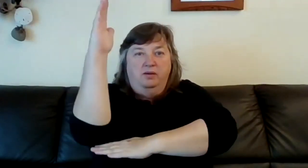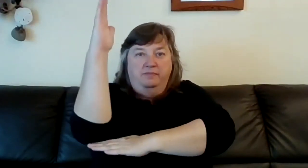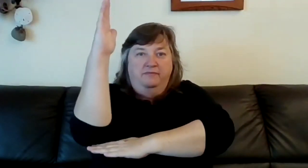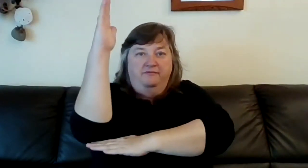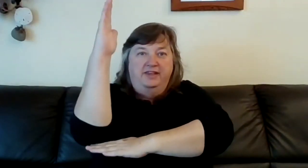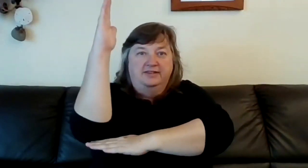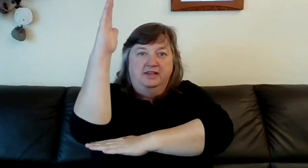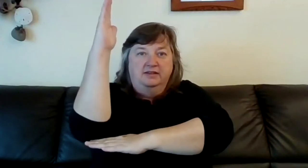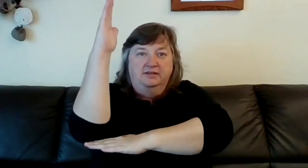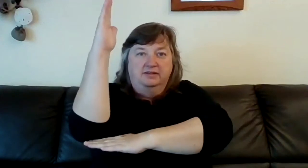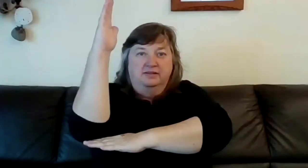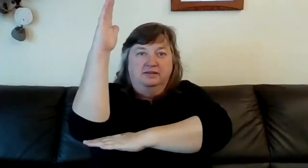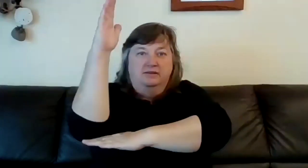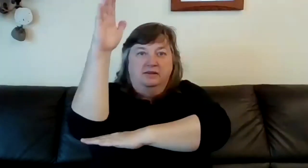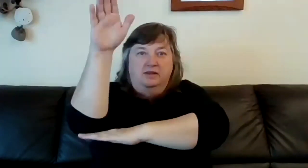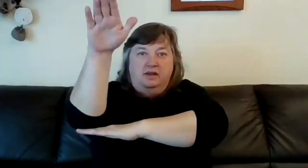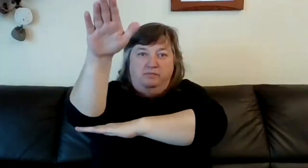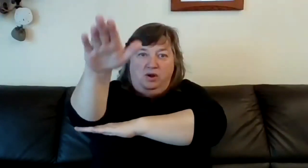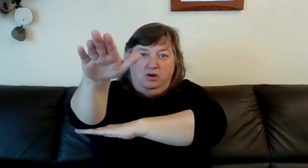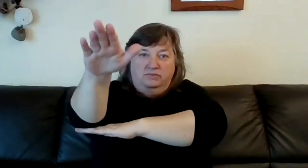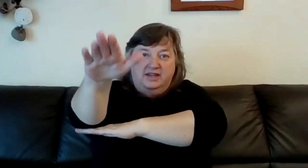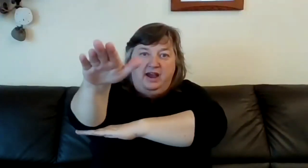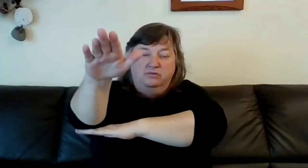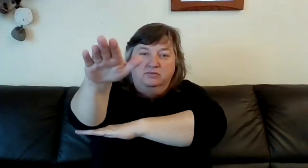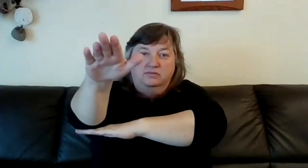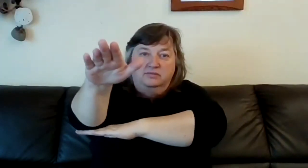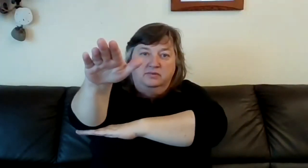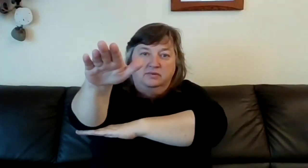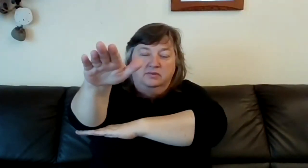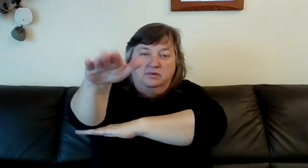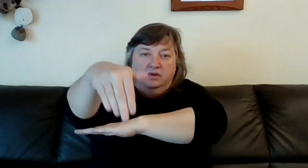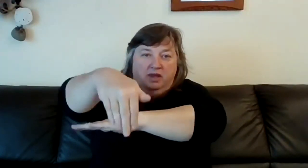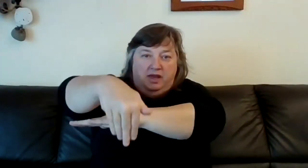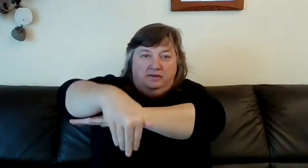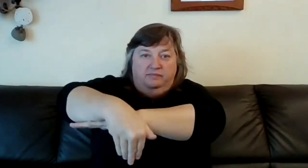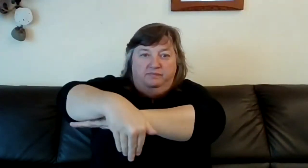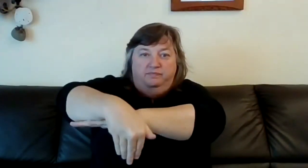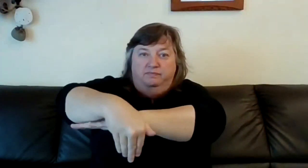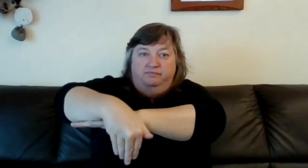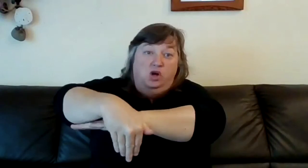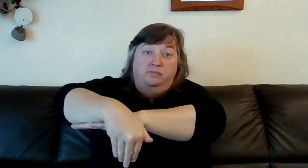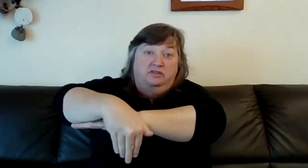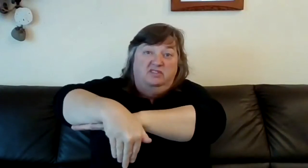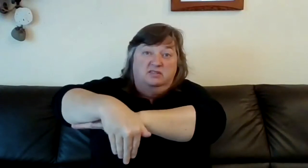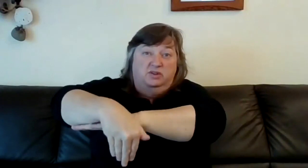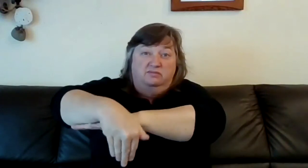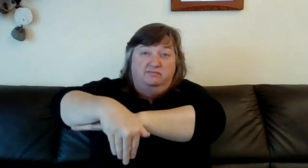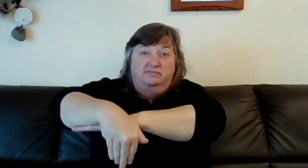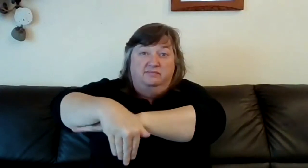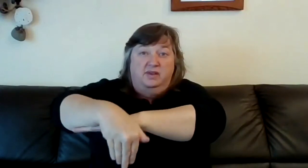palm facing, palm down, and palm invisible.